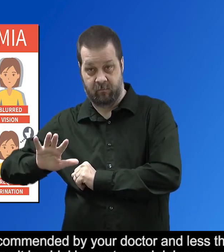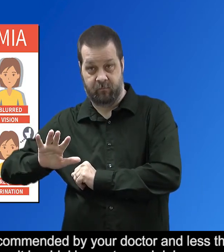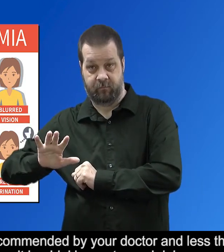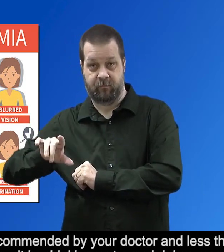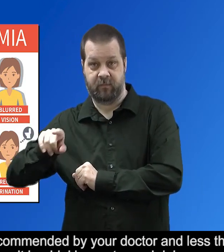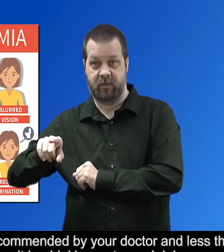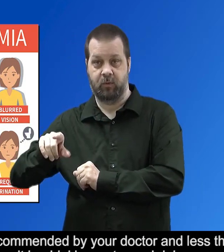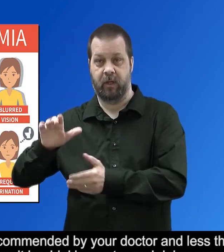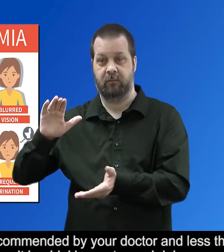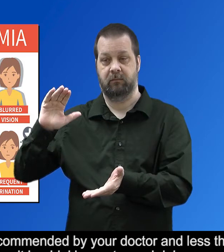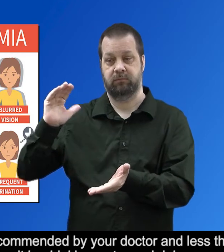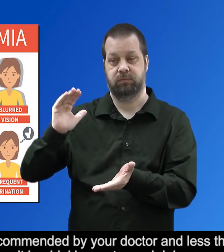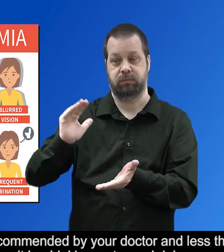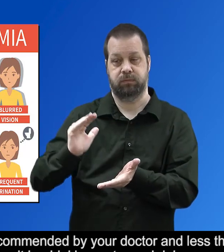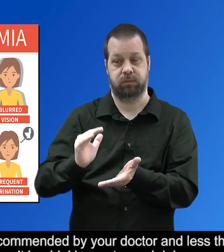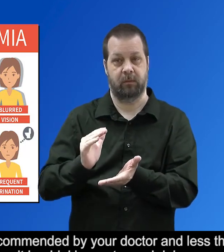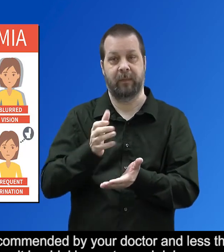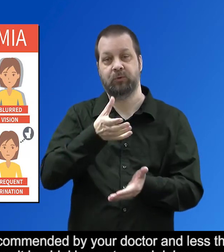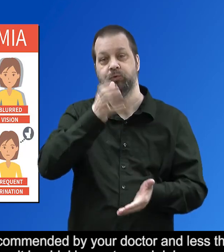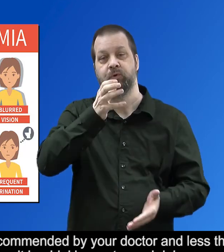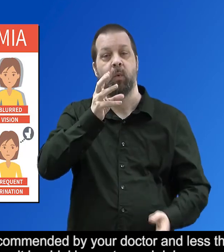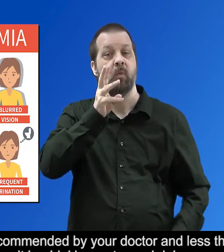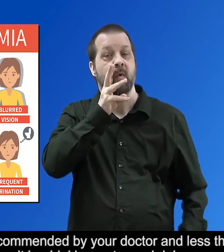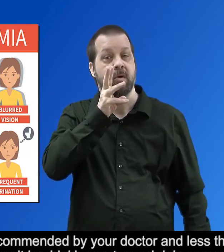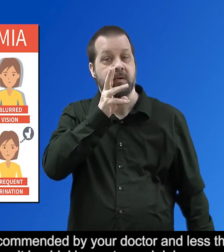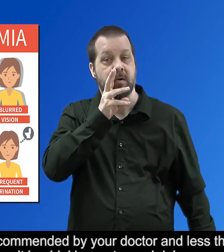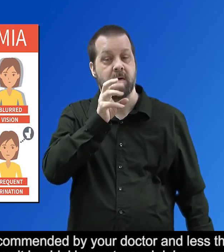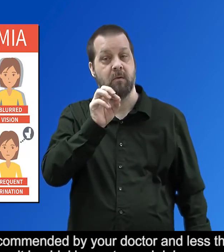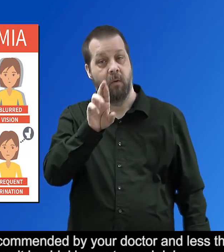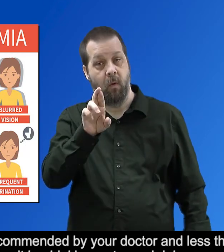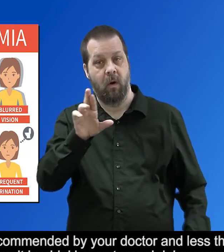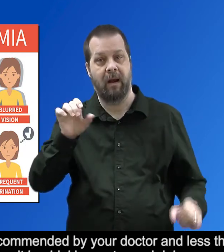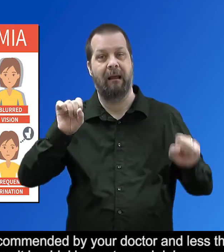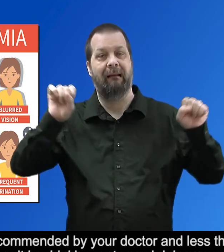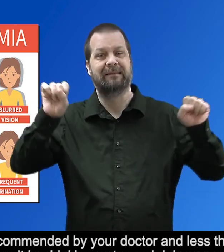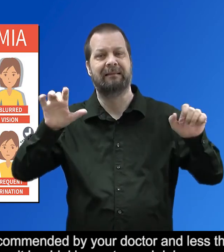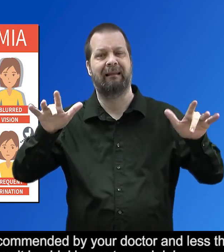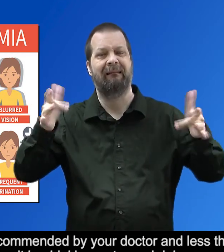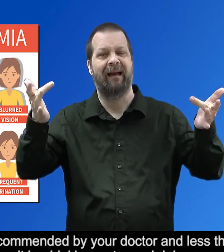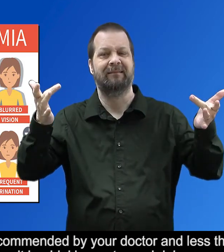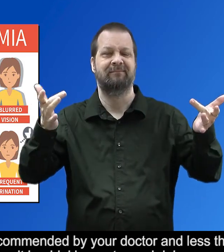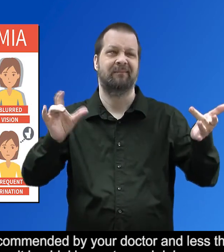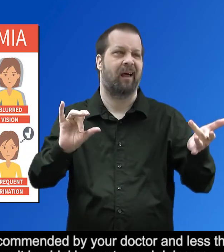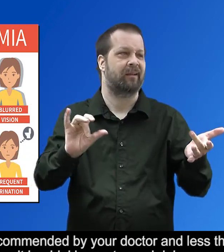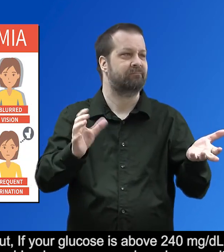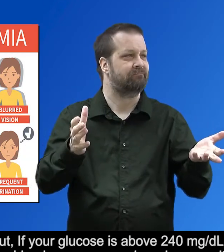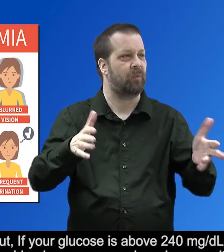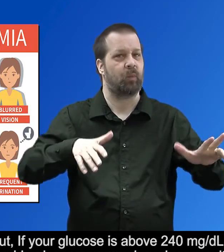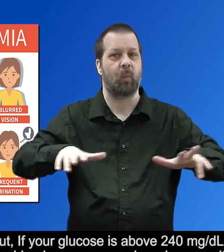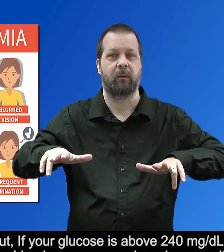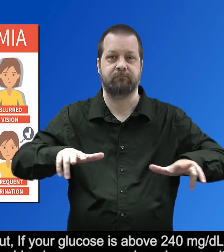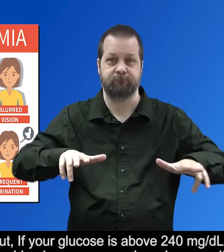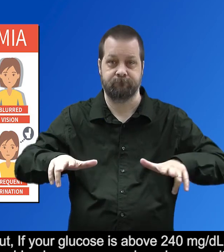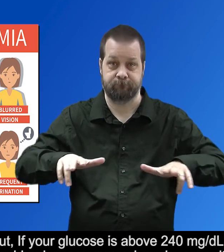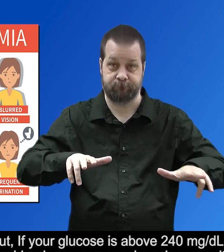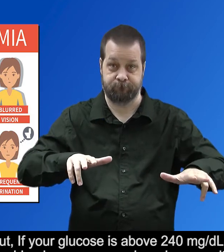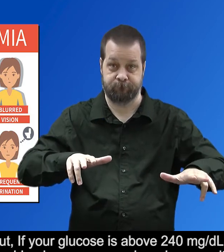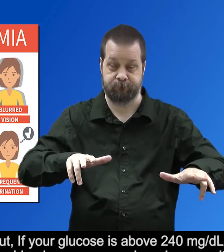per deciliter, you can lower it by drinking water and doing some light exercise, like walking.